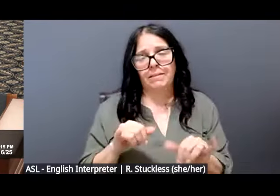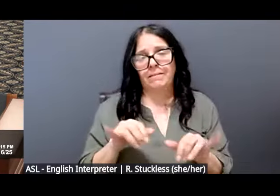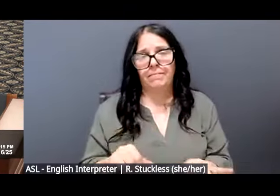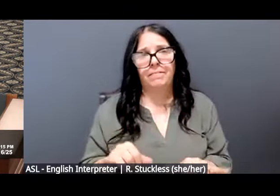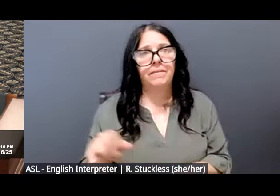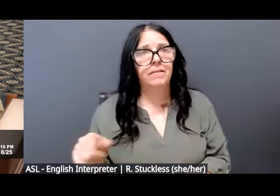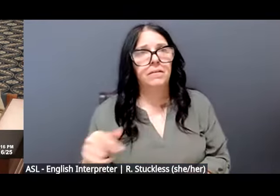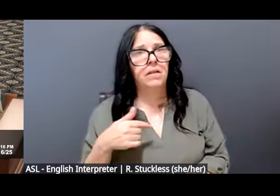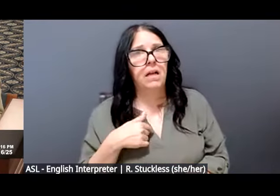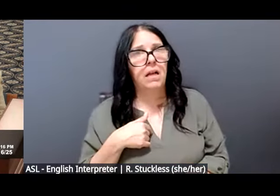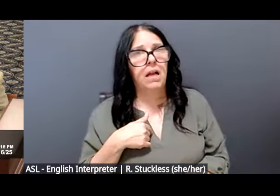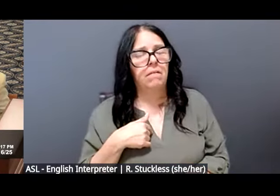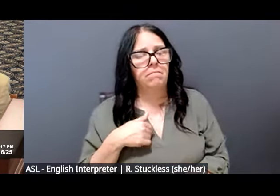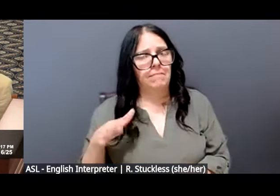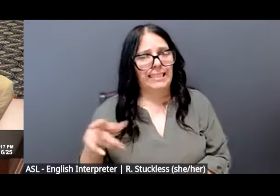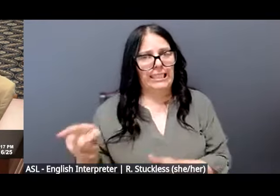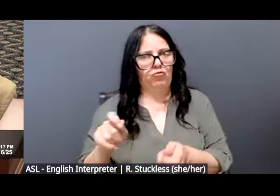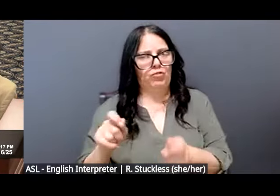it.